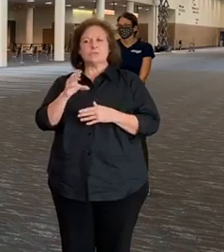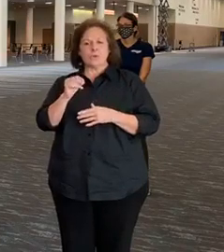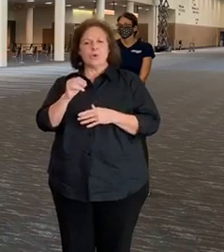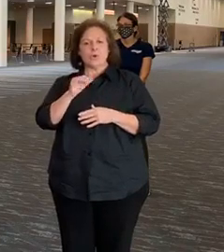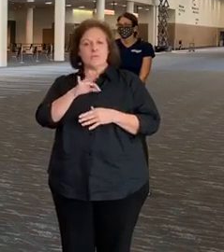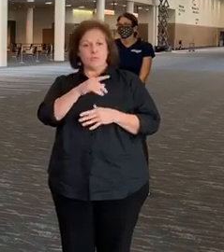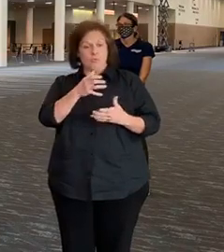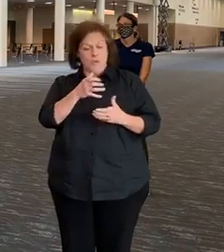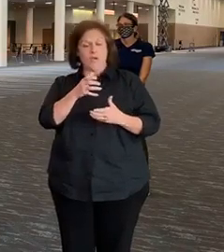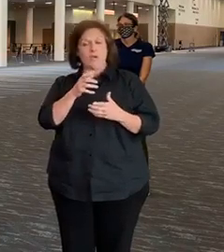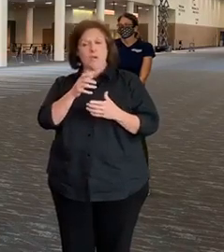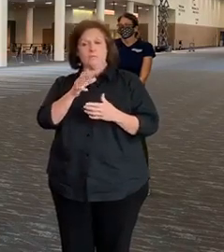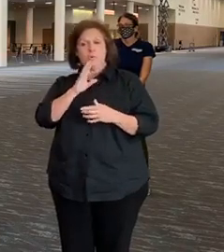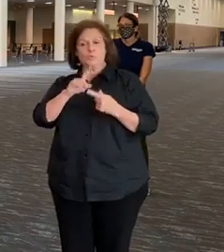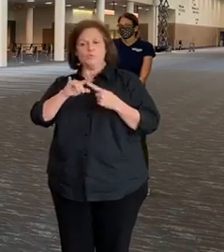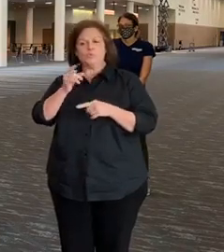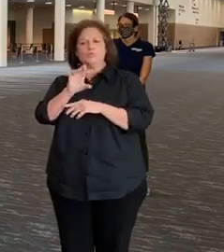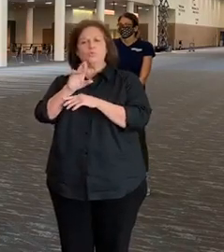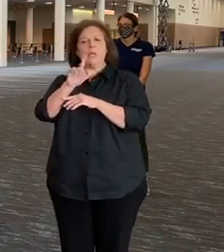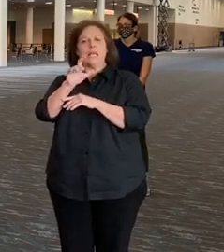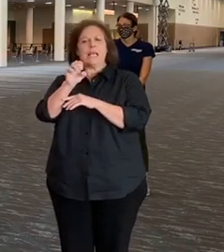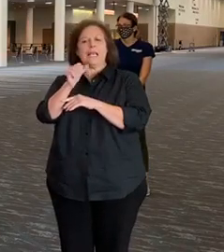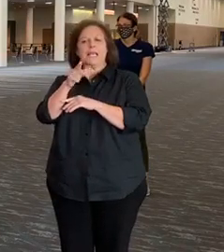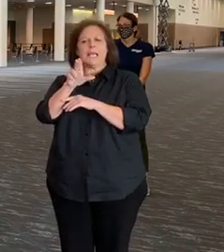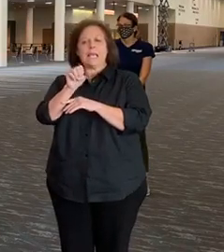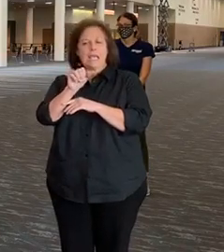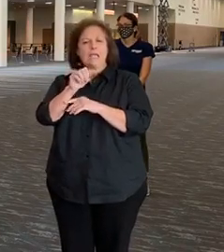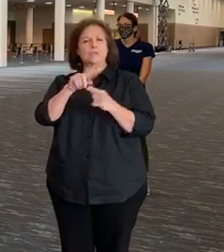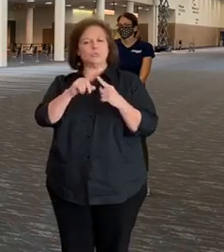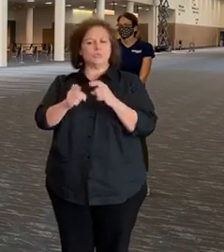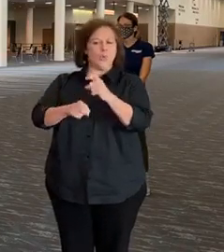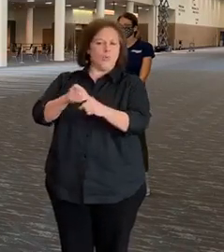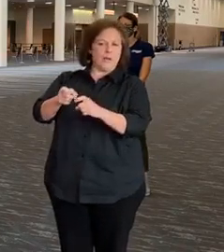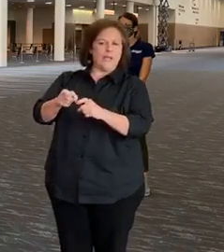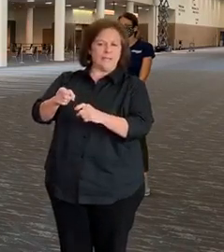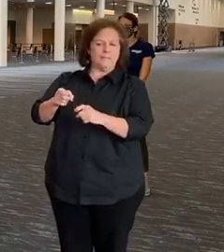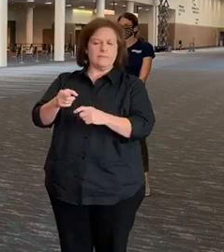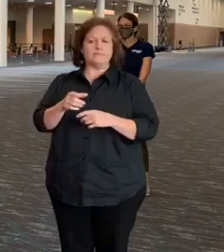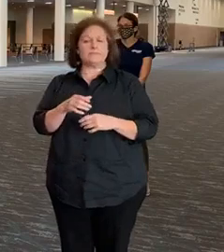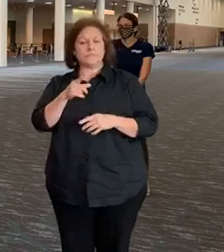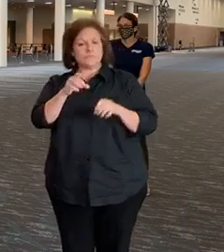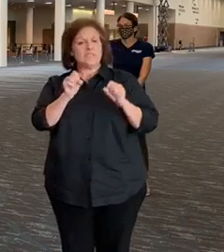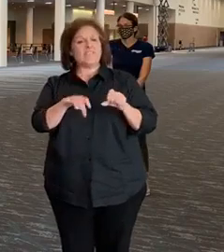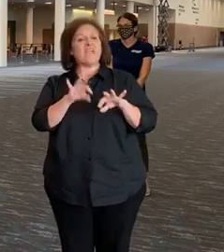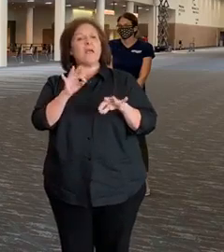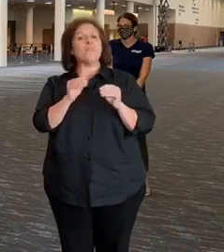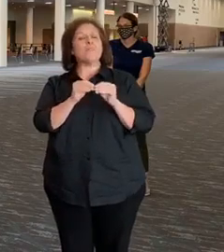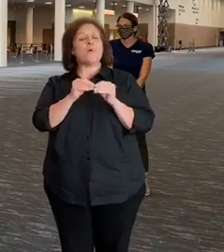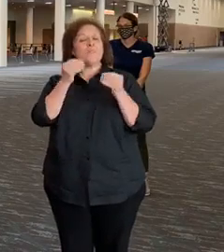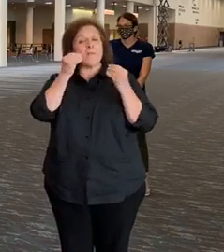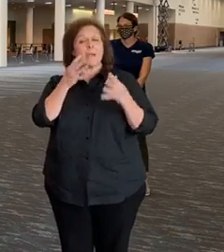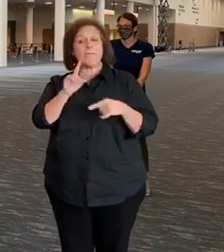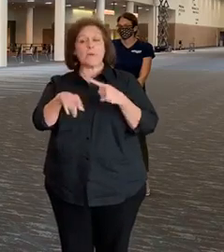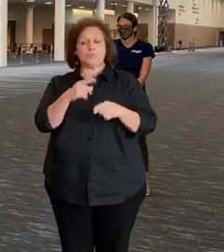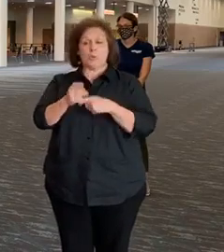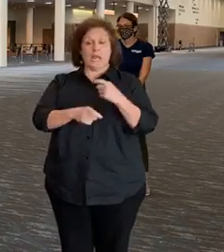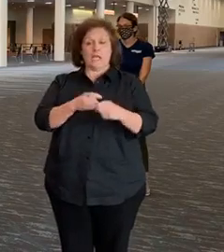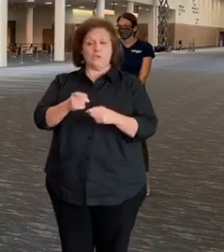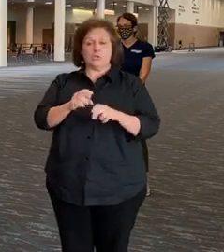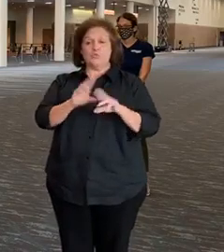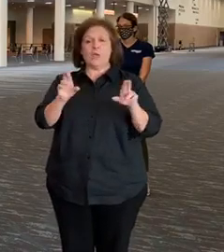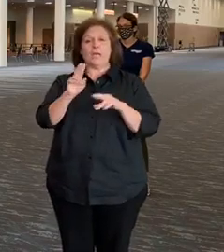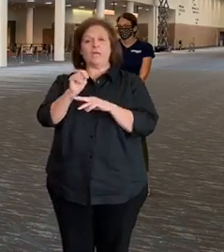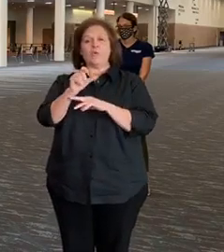get with the Junior League and donate some of those items, that would be great. You can find out about a lot of the different donation mechanisms that we have